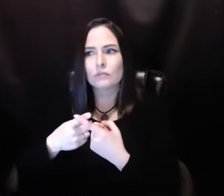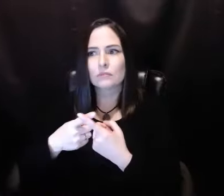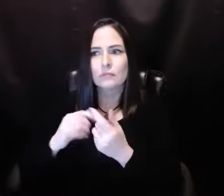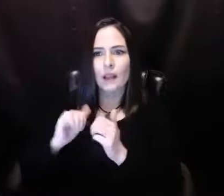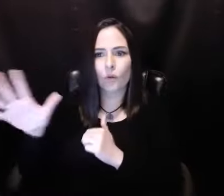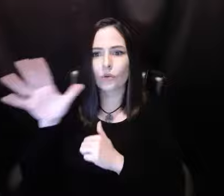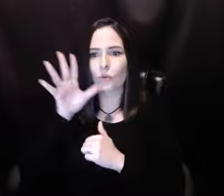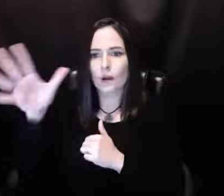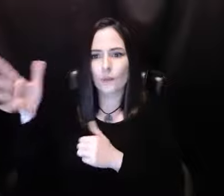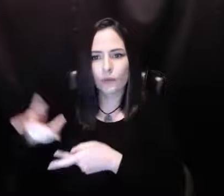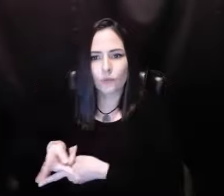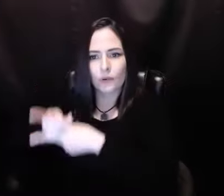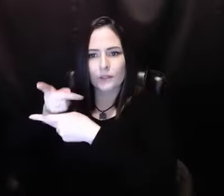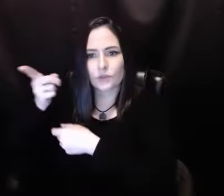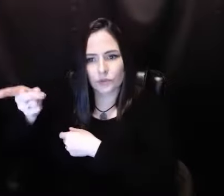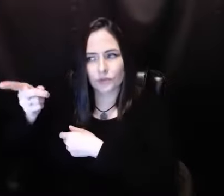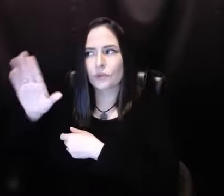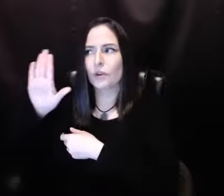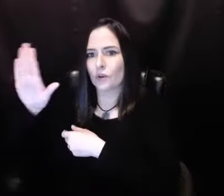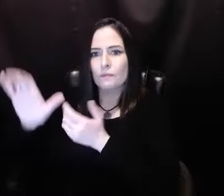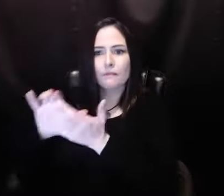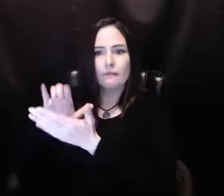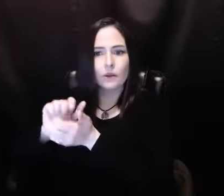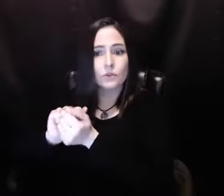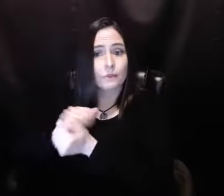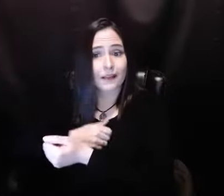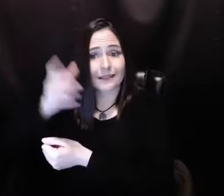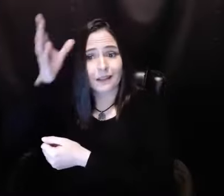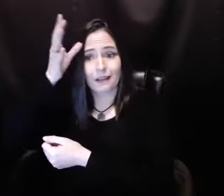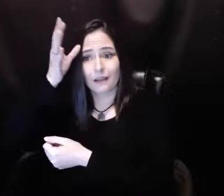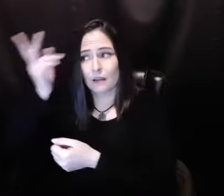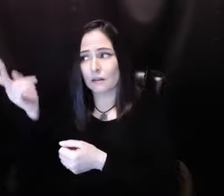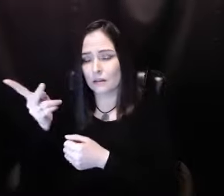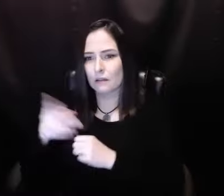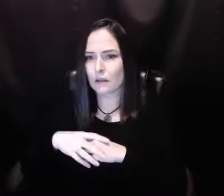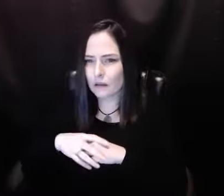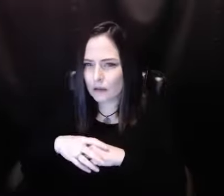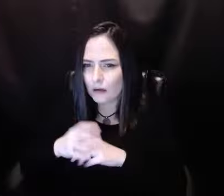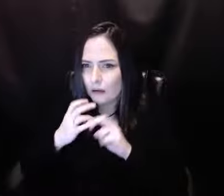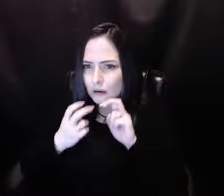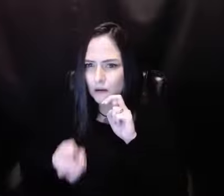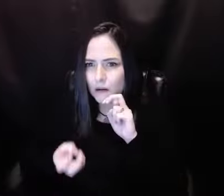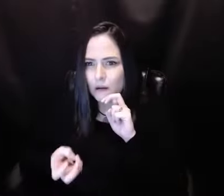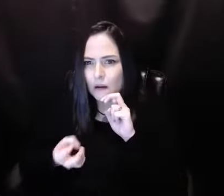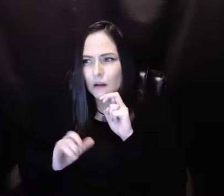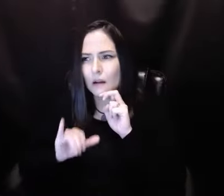And she told me about her upbringing. She told me about her marriage to my dad.